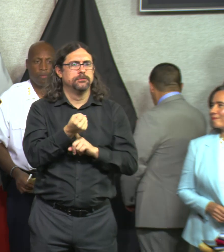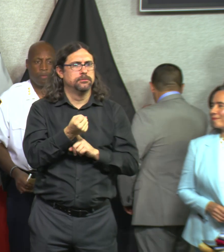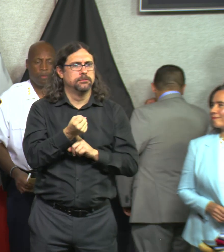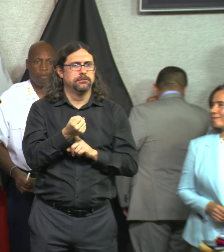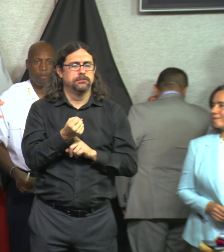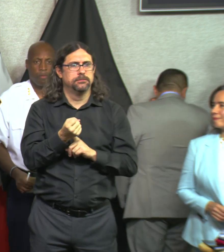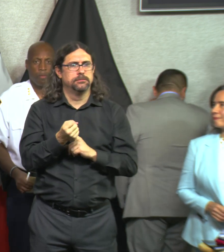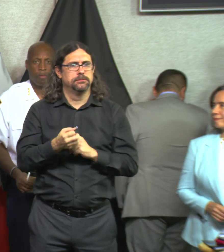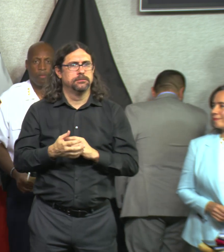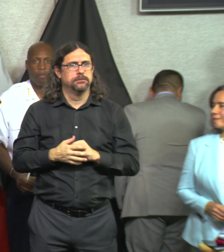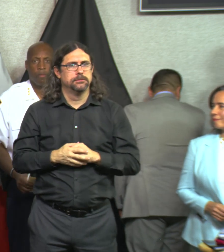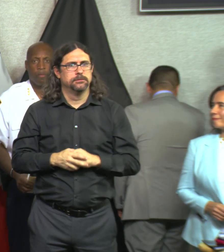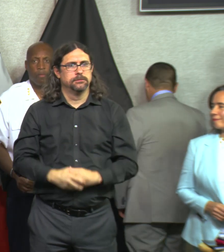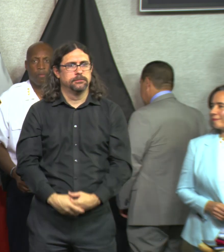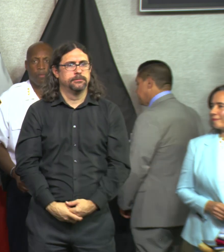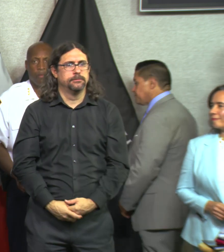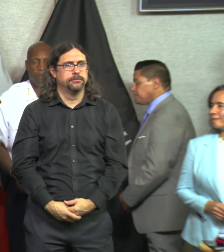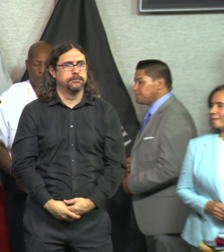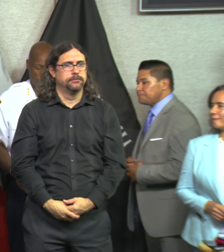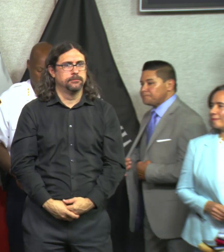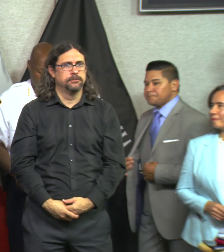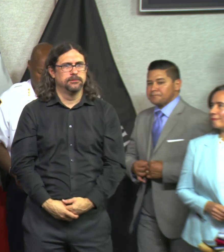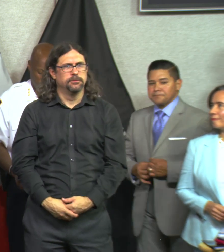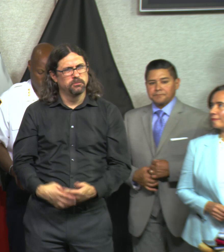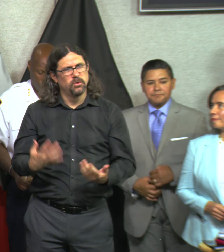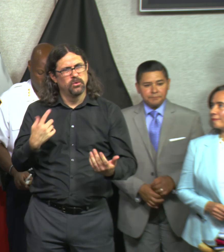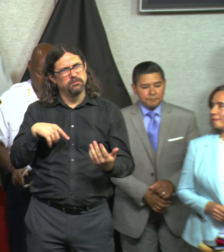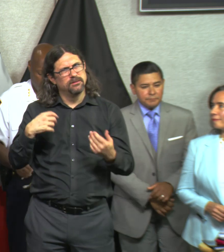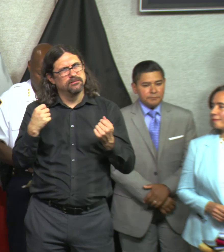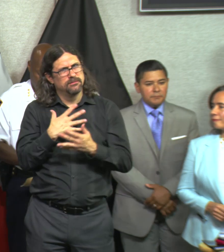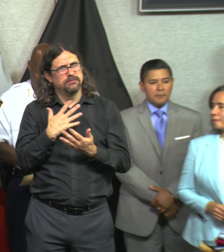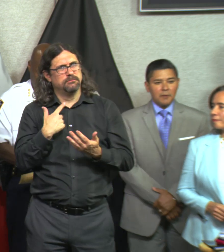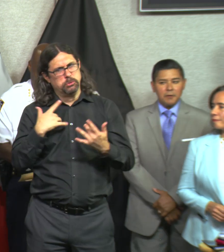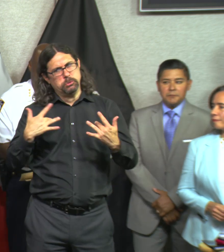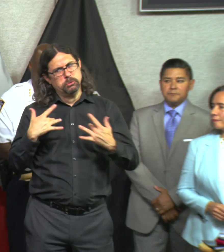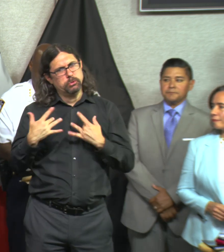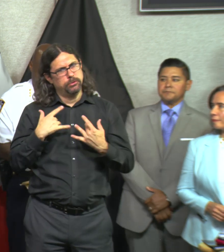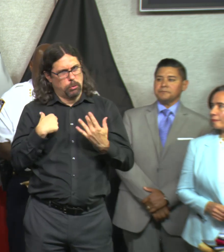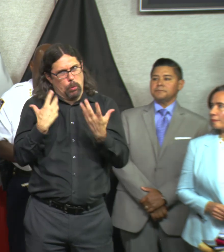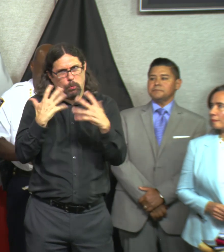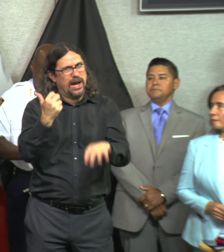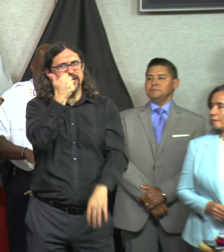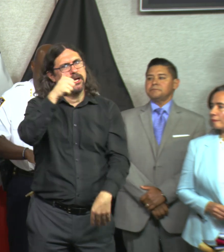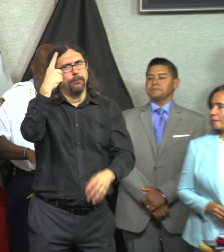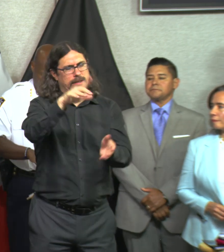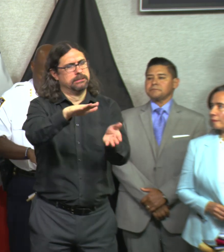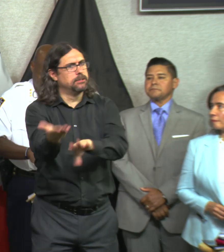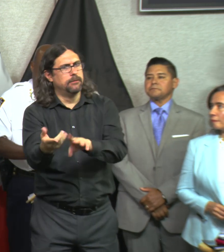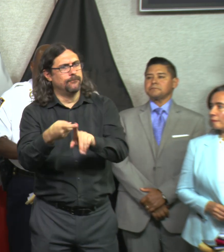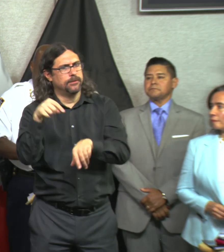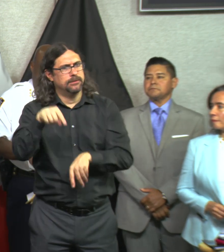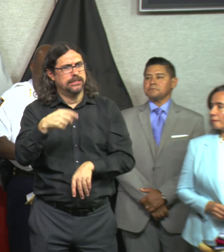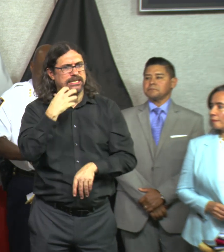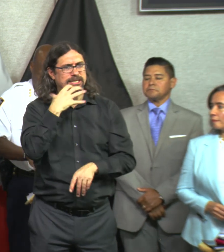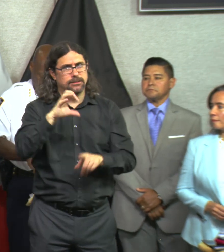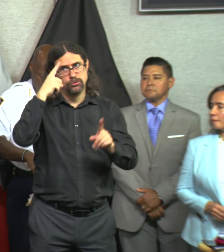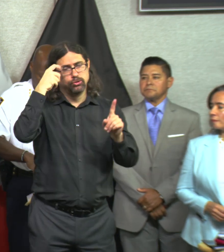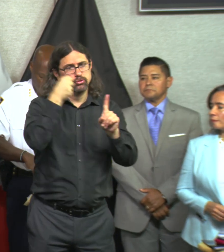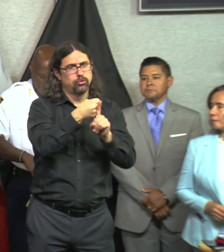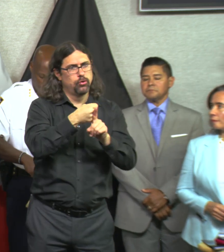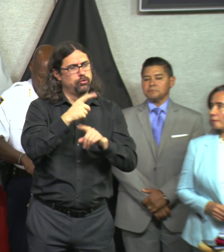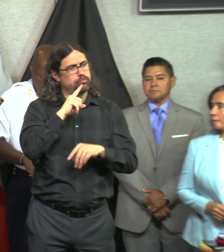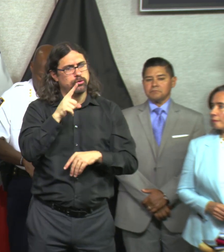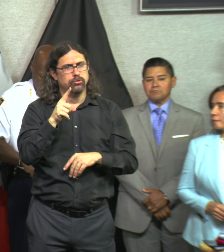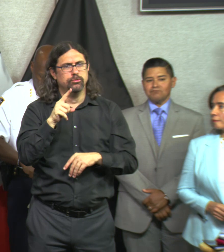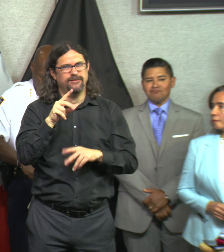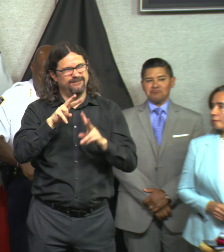clear. This, heat stroke can be fatal. Our fear is with this kind of temperature, people aren't used to it. It's a very rare occurrence to get to this